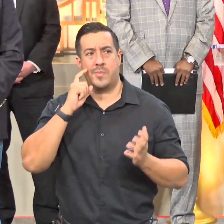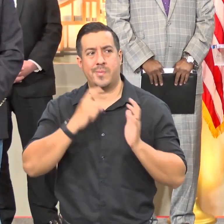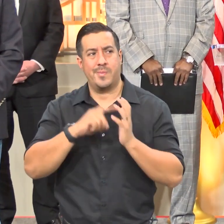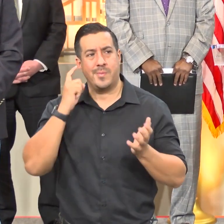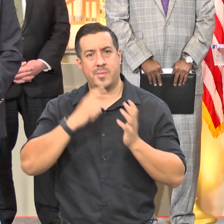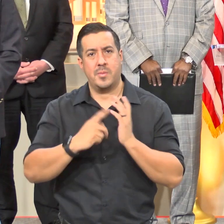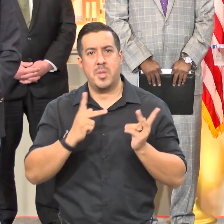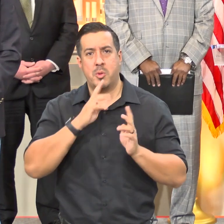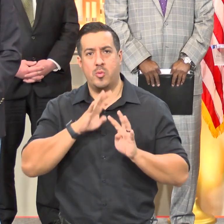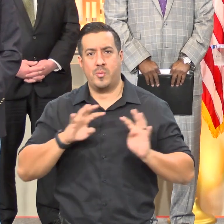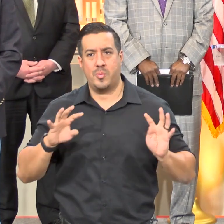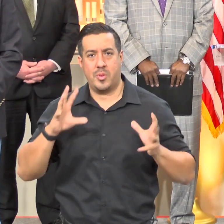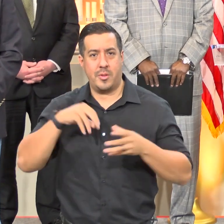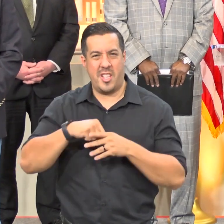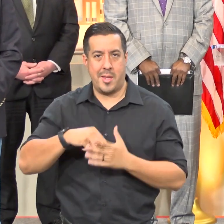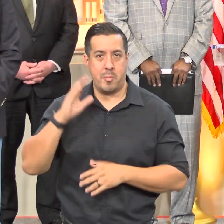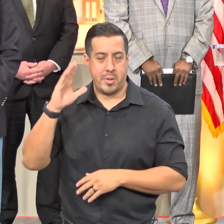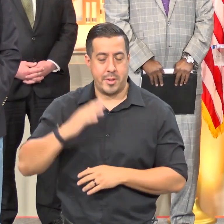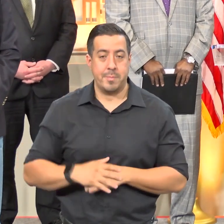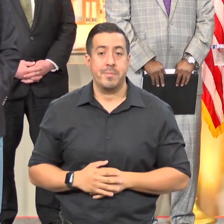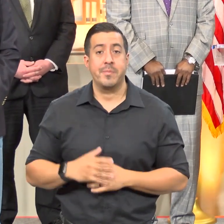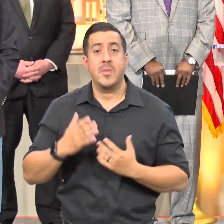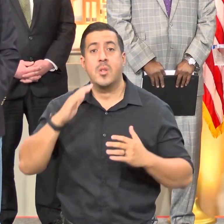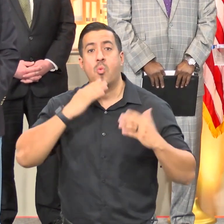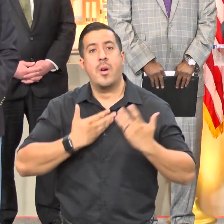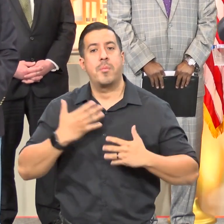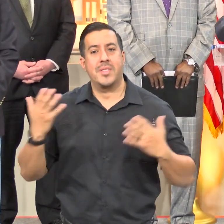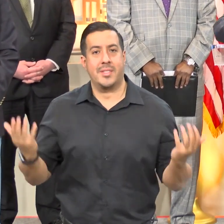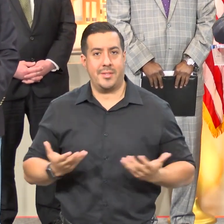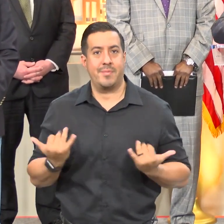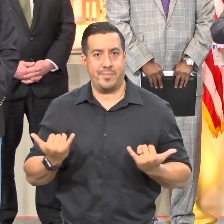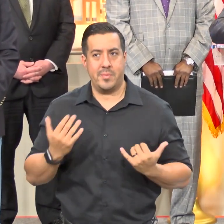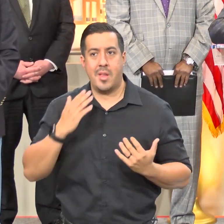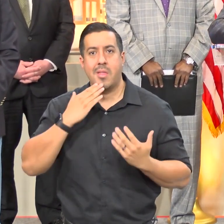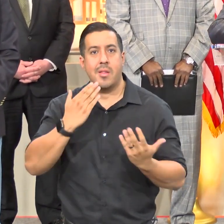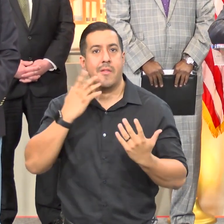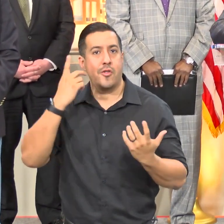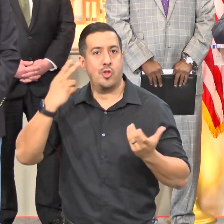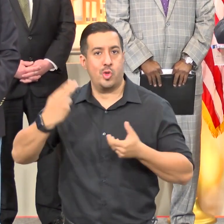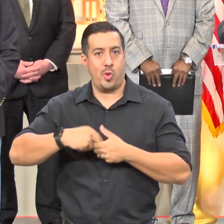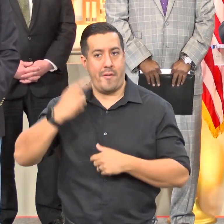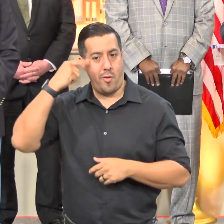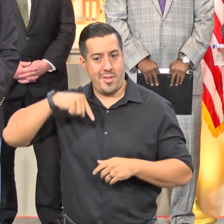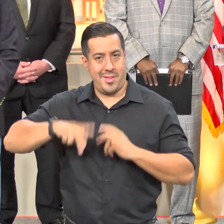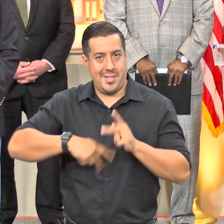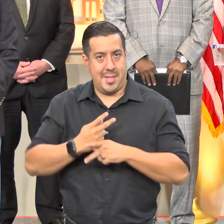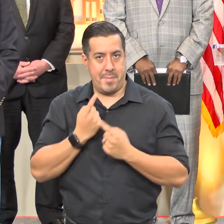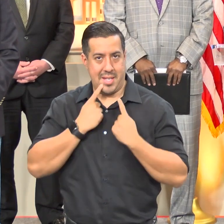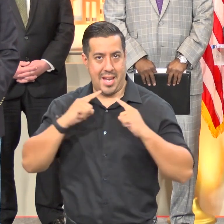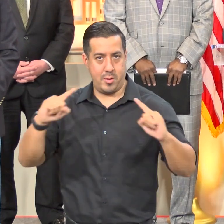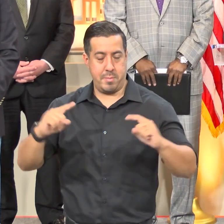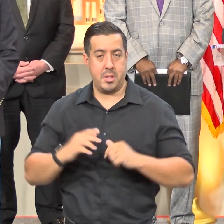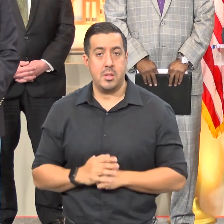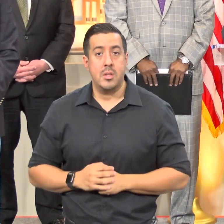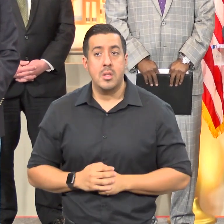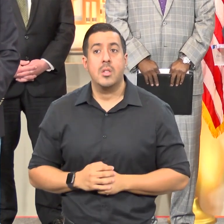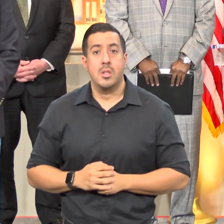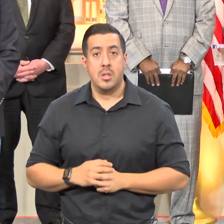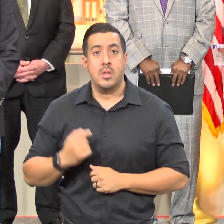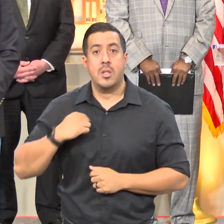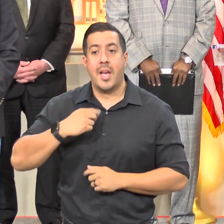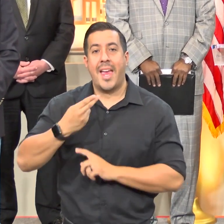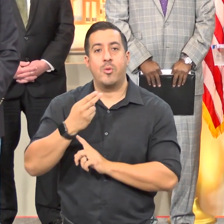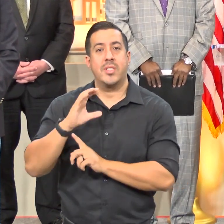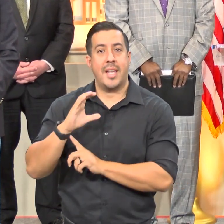this presentation. Look, welcome to City Hall, and thank you for joining us for this announcement. I'm joined by, of course, again, Harris